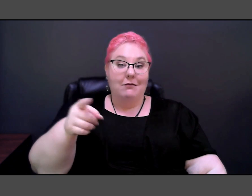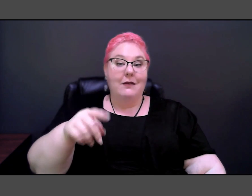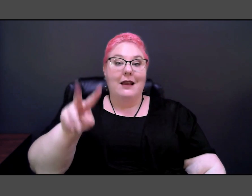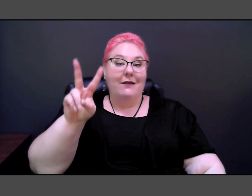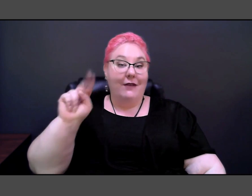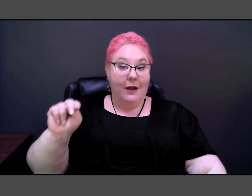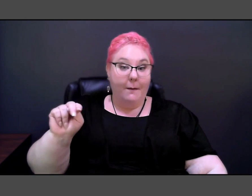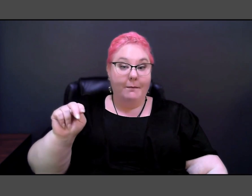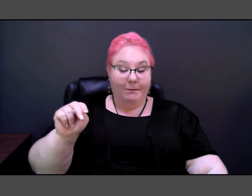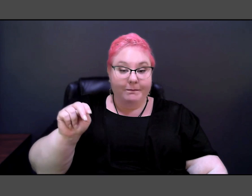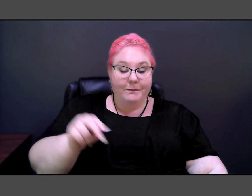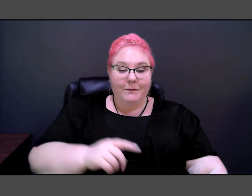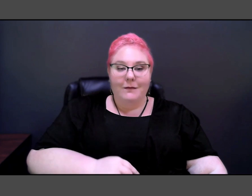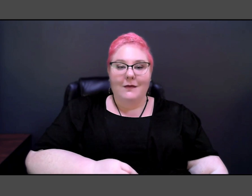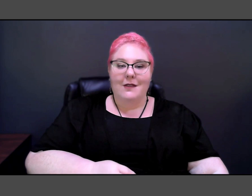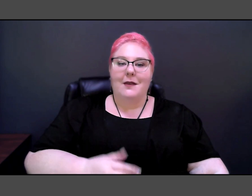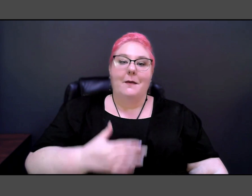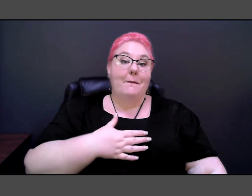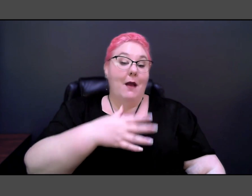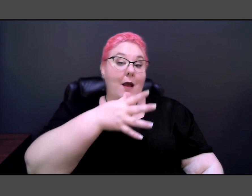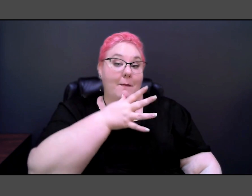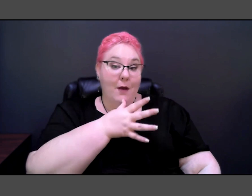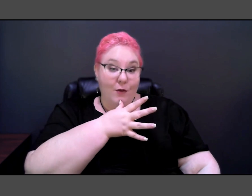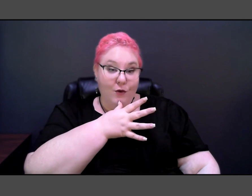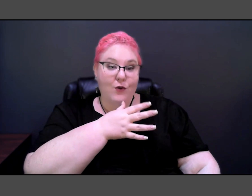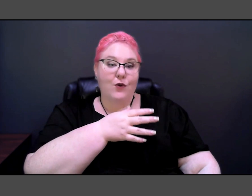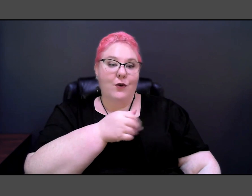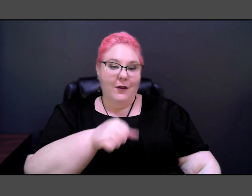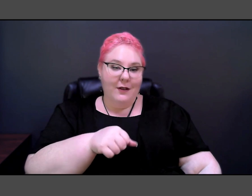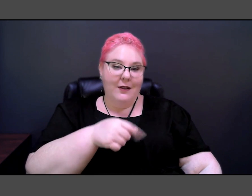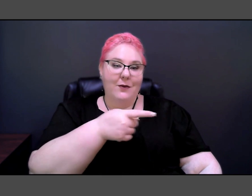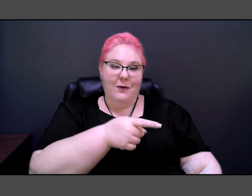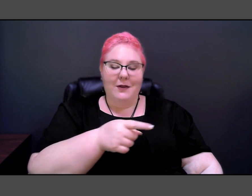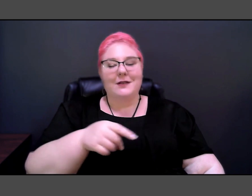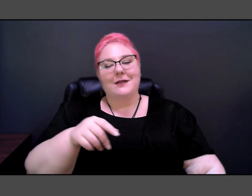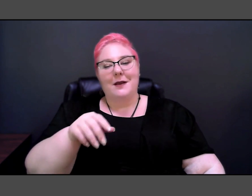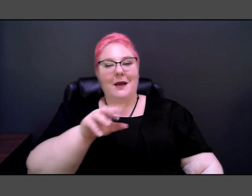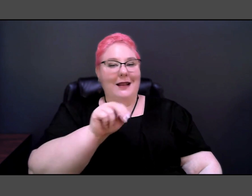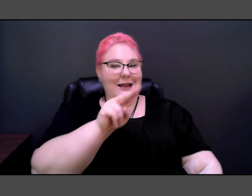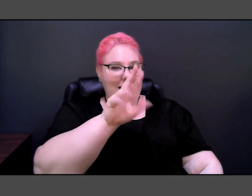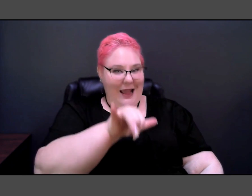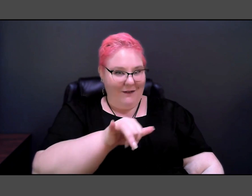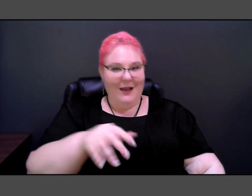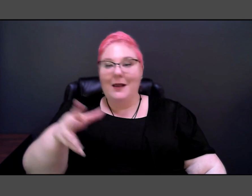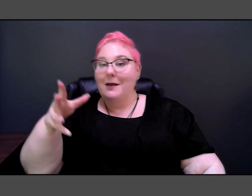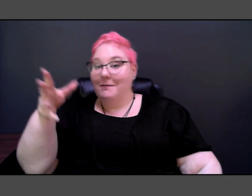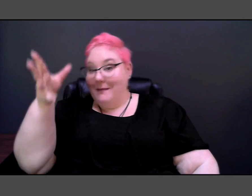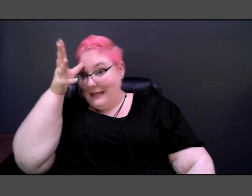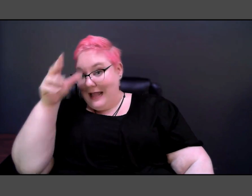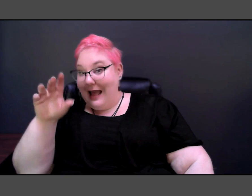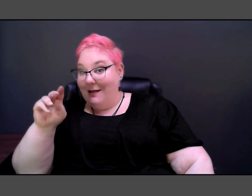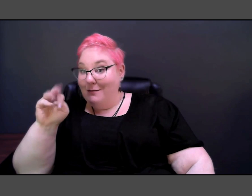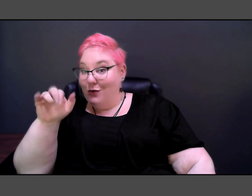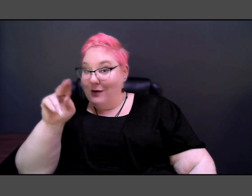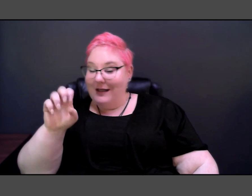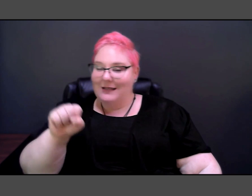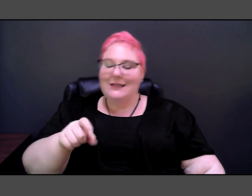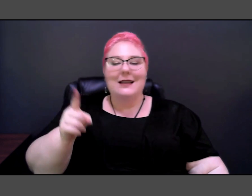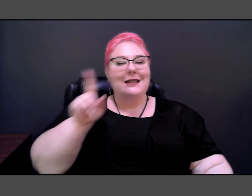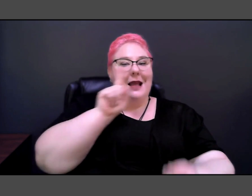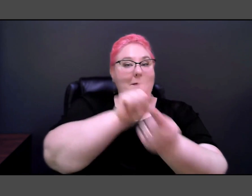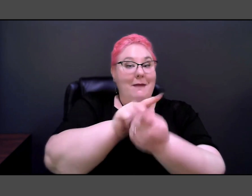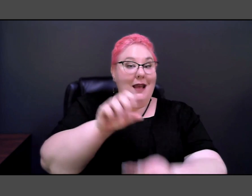met while my mother was in the Navy. He was in the Marines. My mom was in the Navy. They met at Treasure Island in San Francisco. They were both stationed